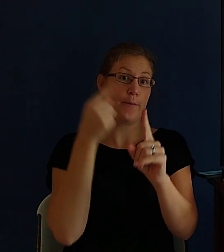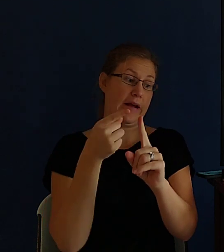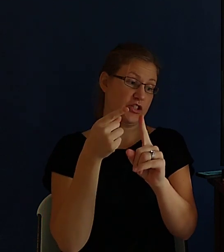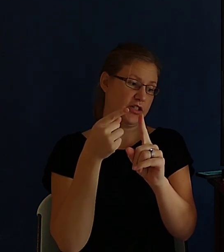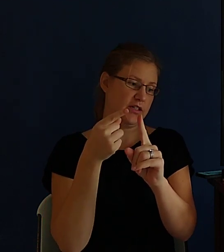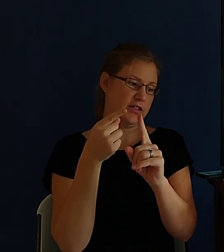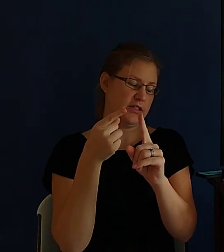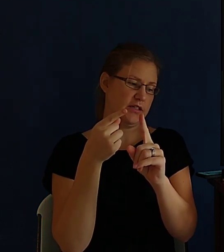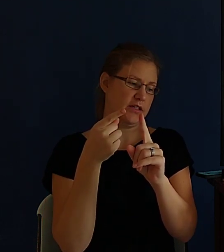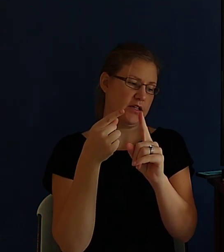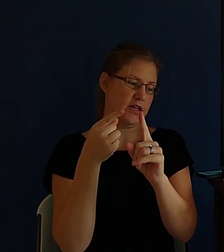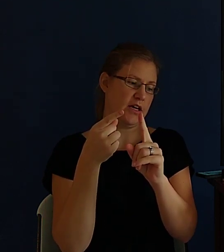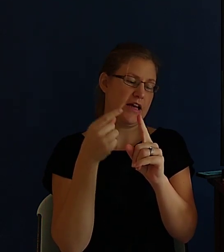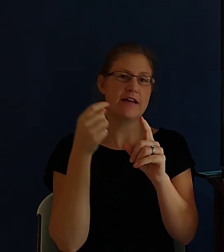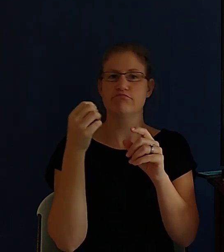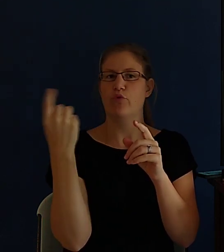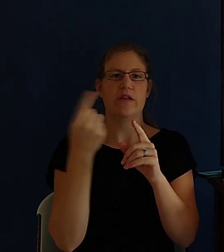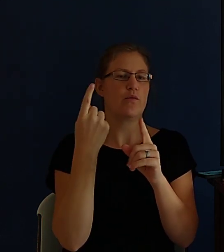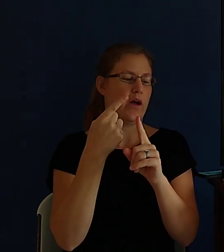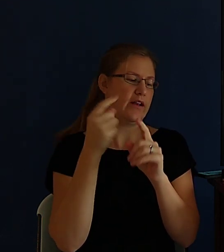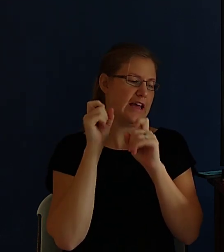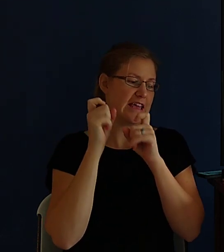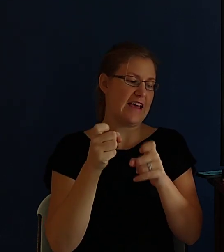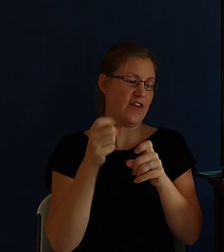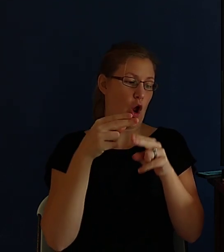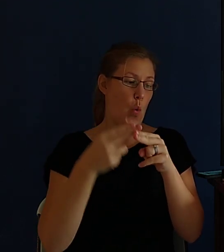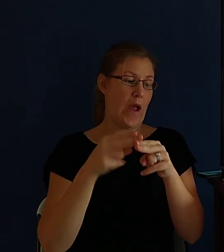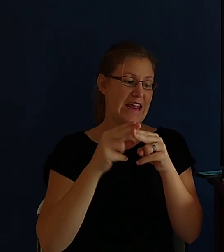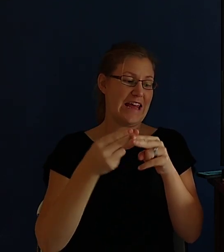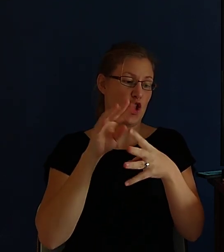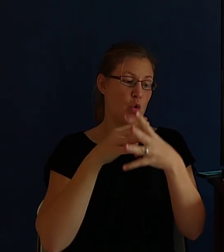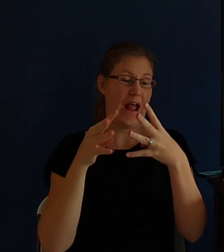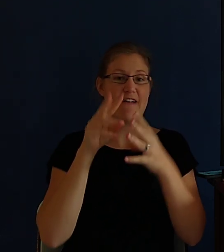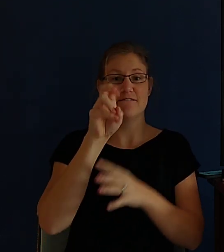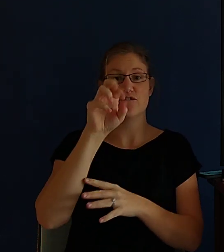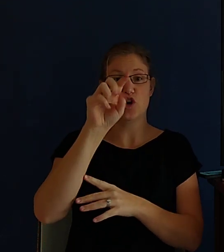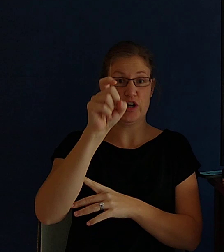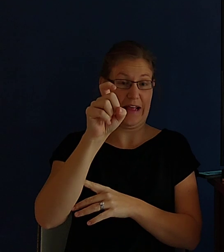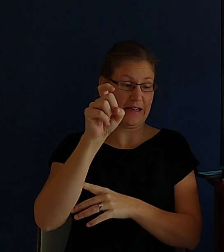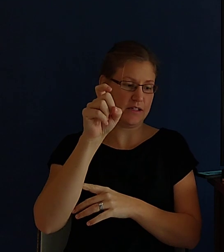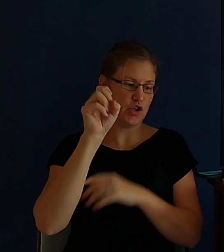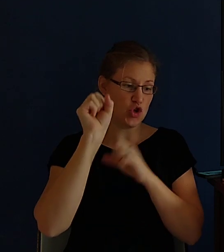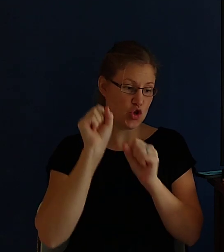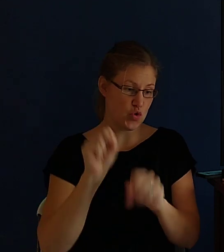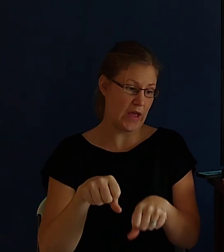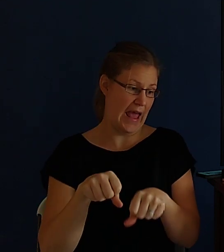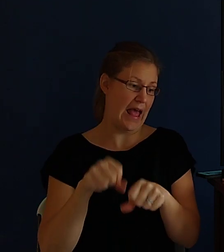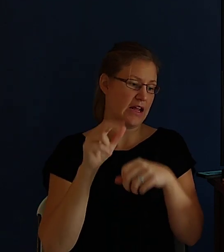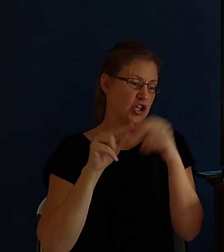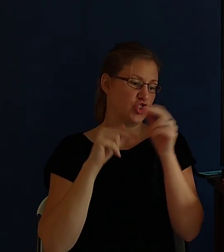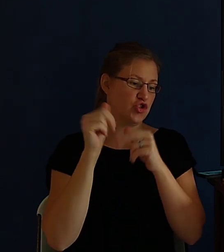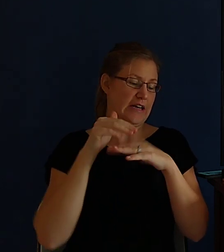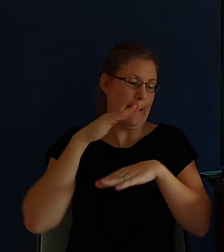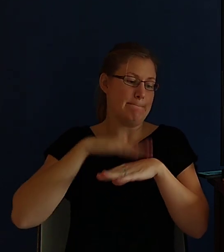include only one objective, which is giving a weighted graph and a vertex. You will be able to construct a minimum spanning